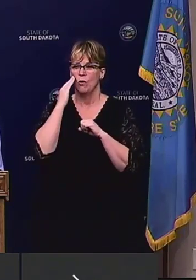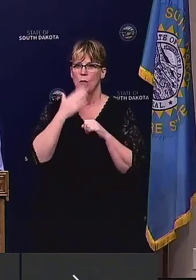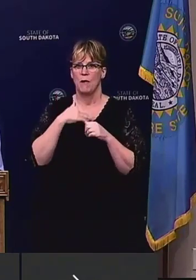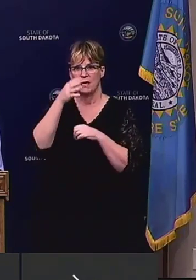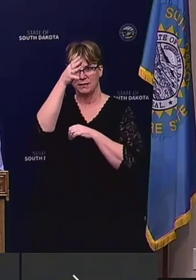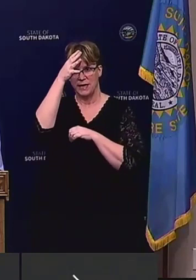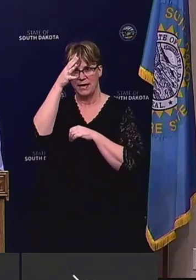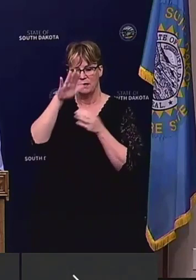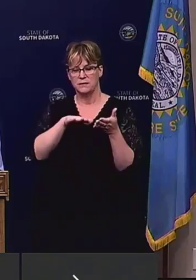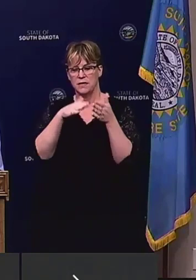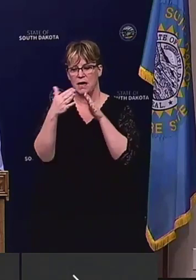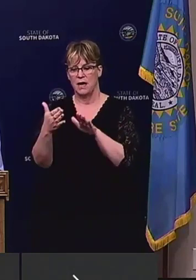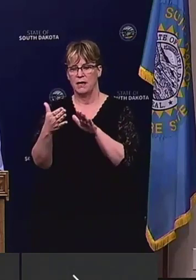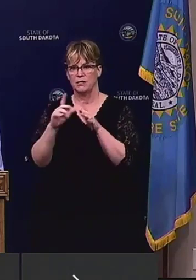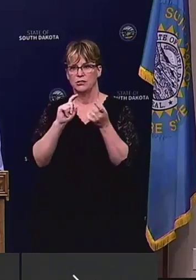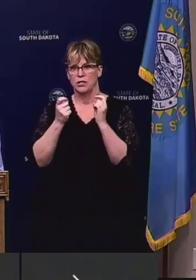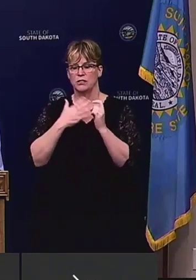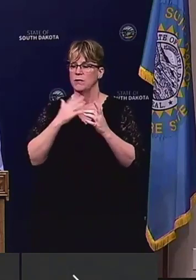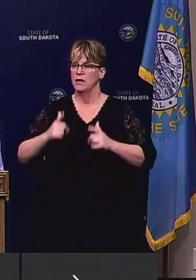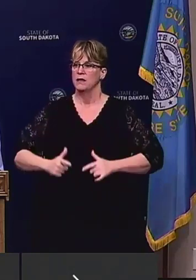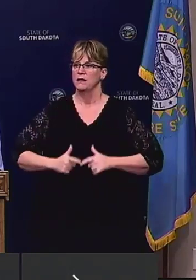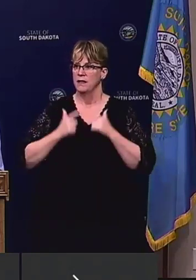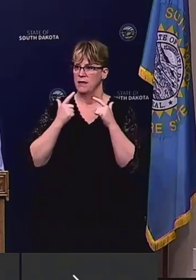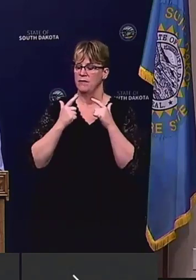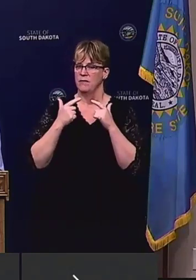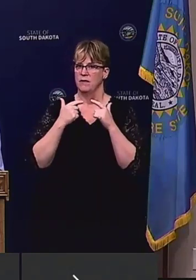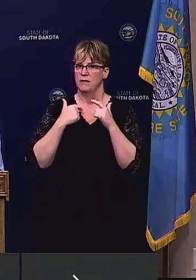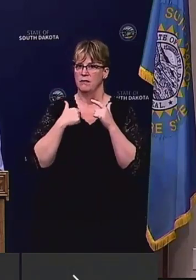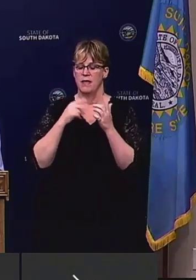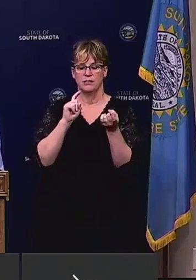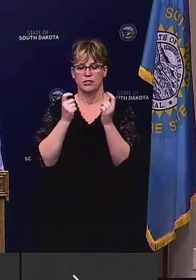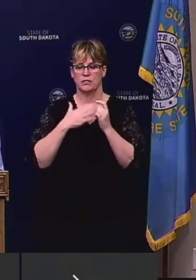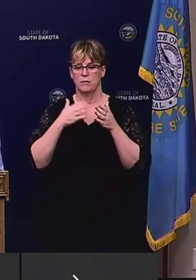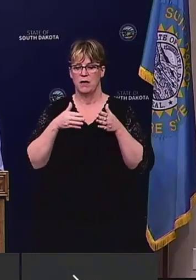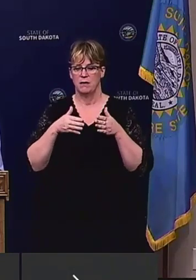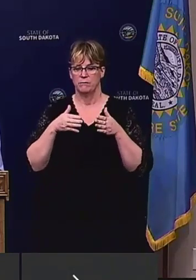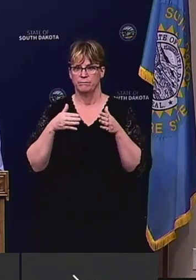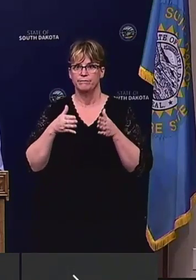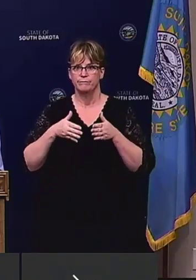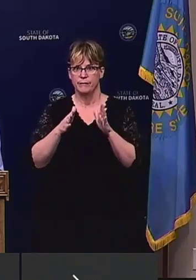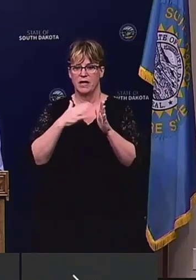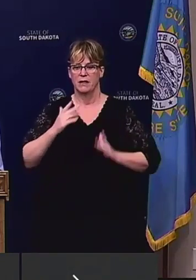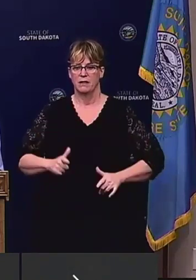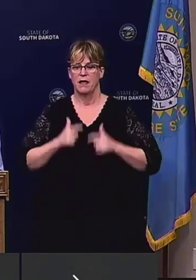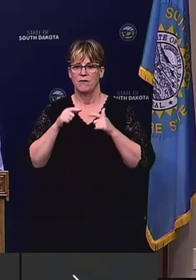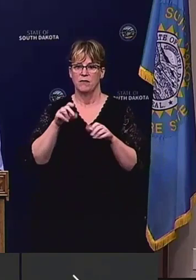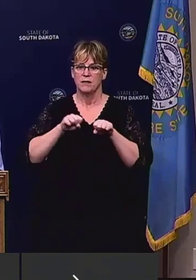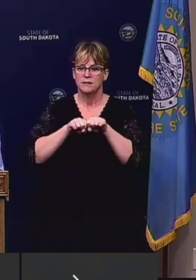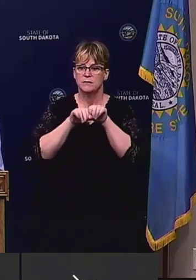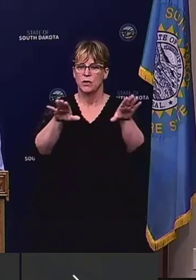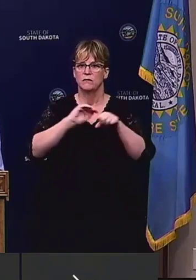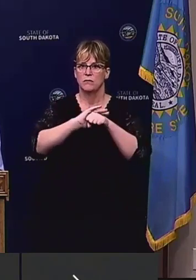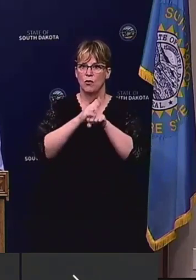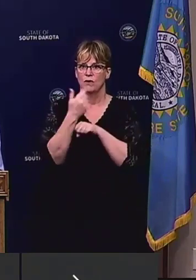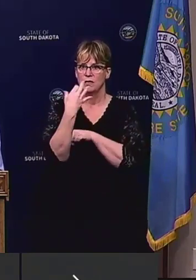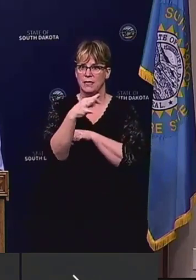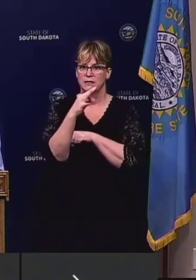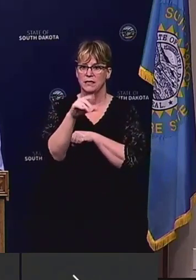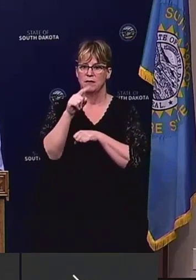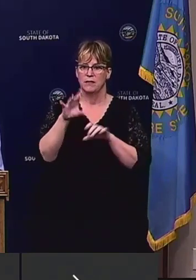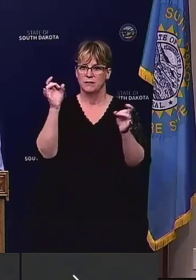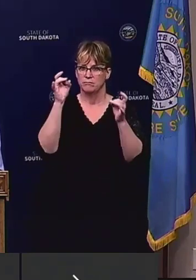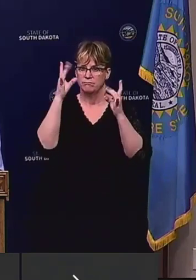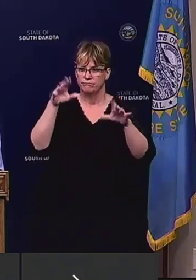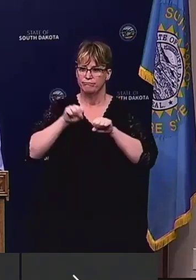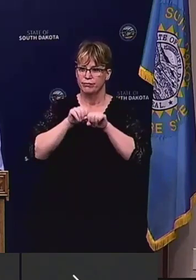that experience greatly changed the path that I'm on. The infection and the spread of COVID-19 and the pandemic